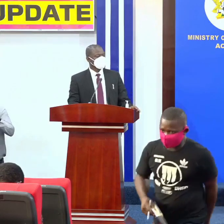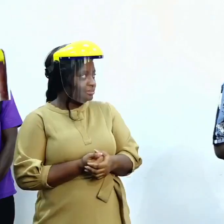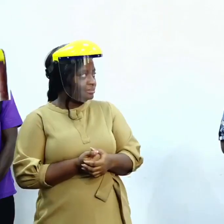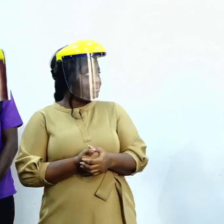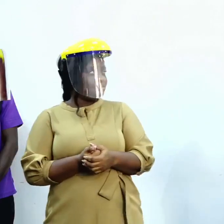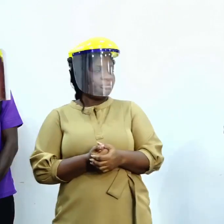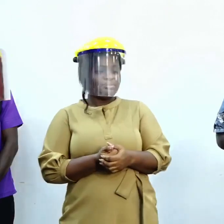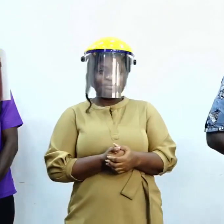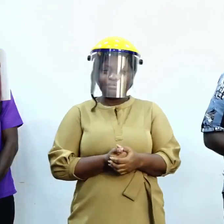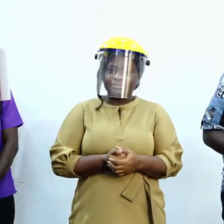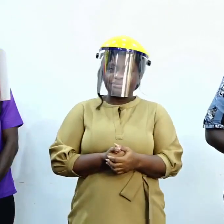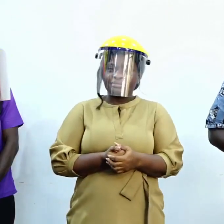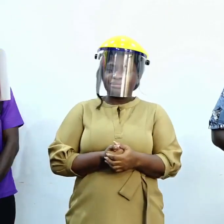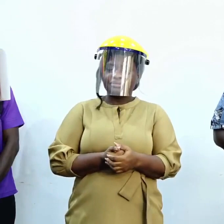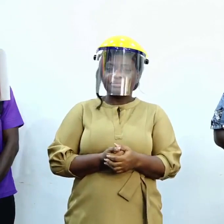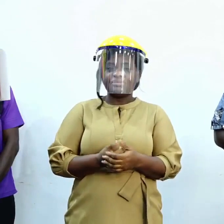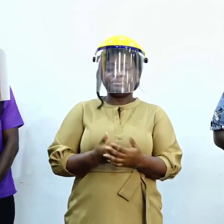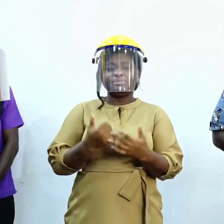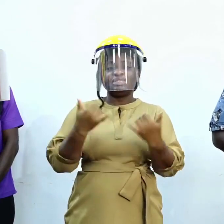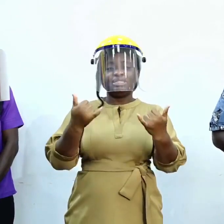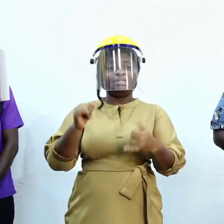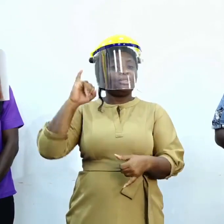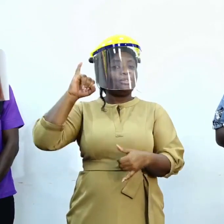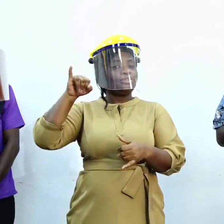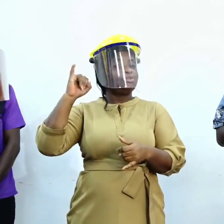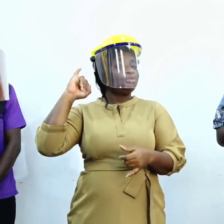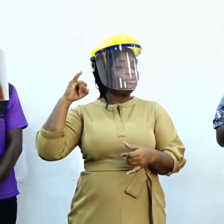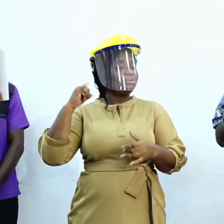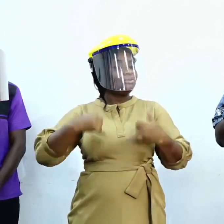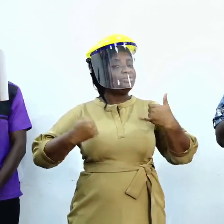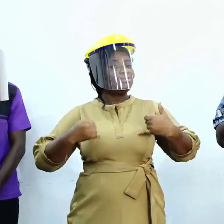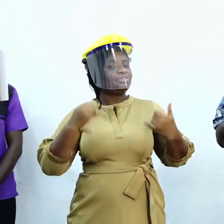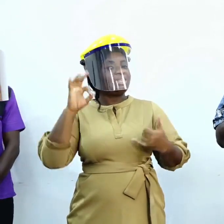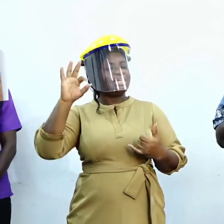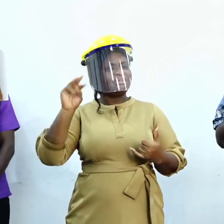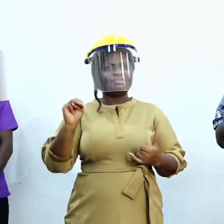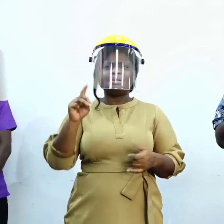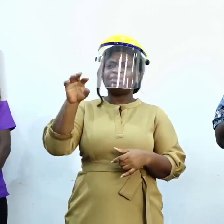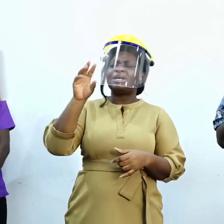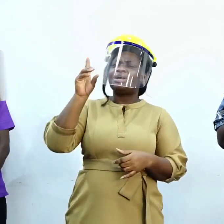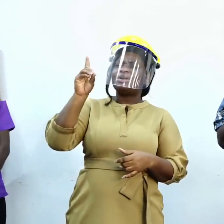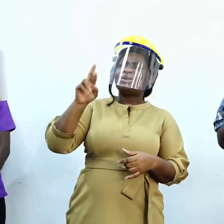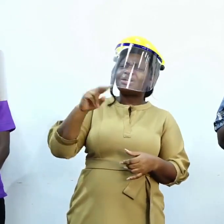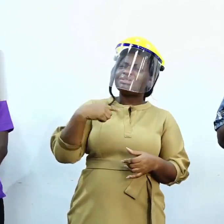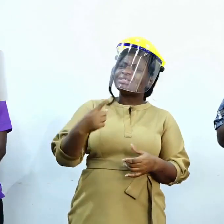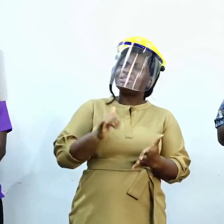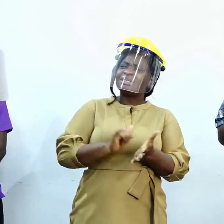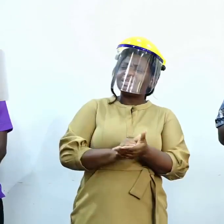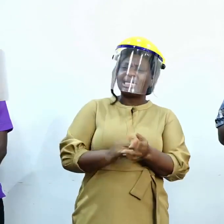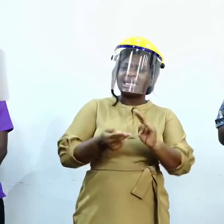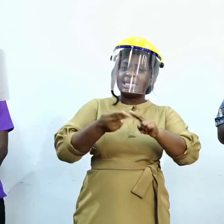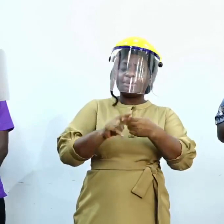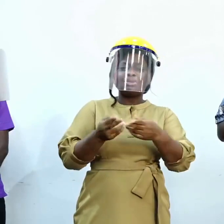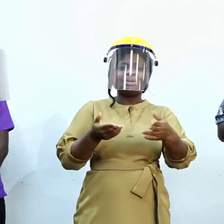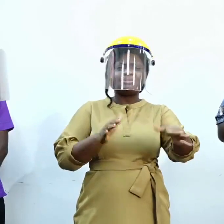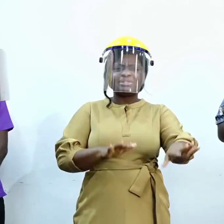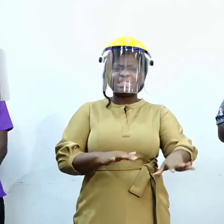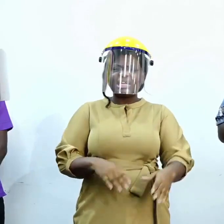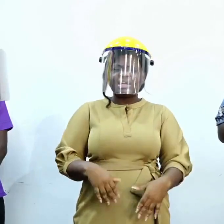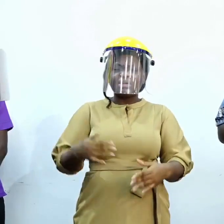My name is Maxwell Agbogbo. I work for Joy FM and Enjoy News. Doc, I think in your update, you mentioned that the number of deaths